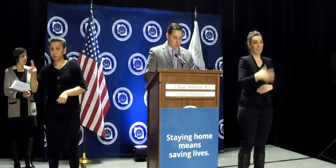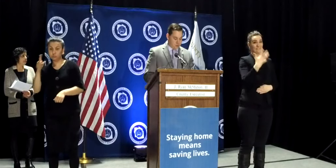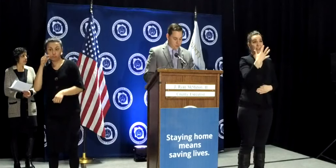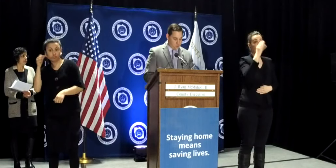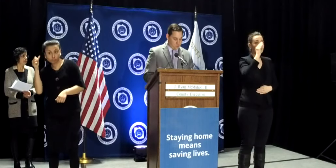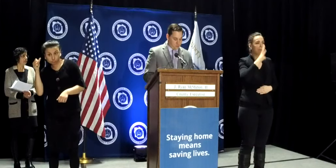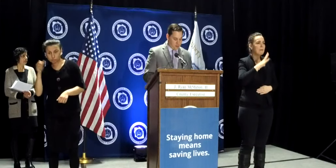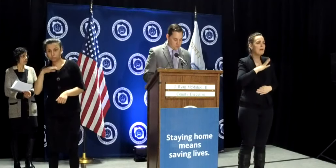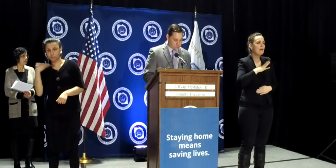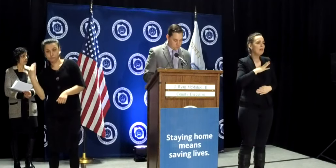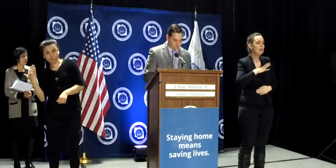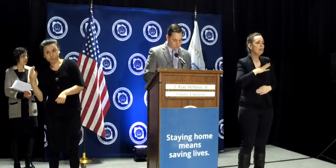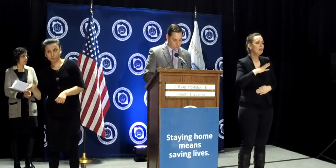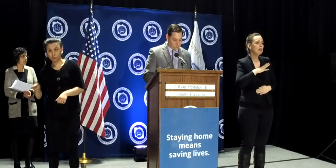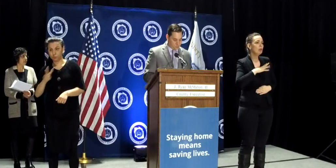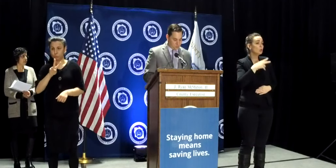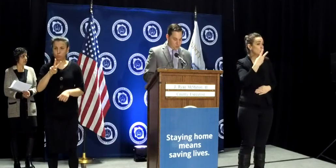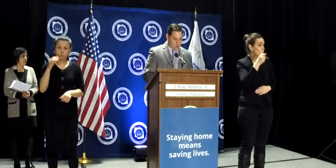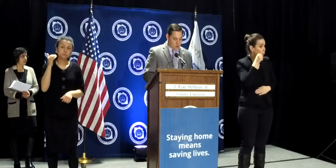lost and 2 females.